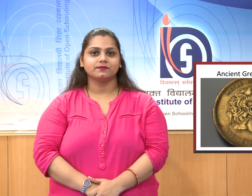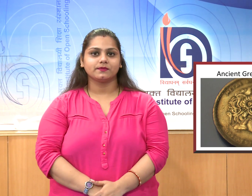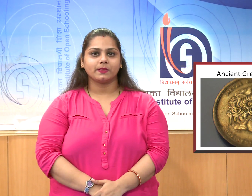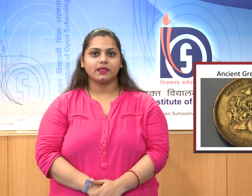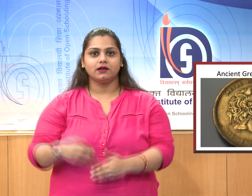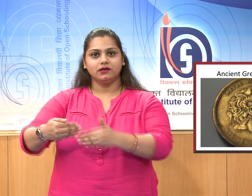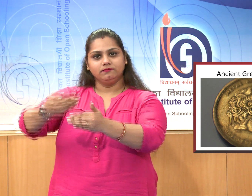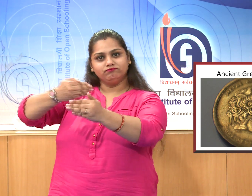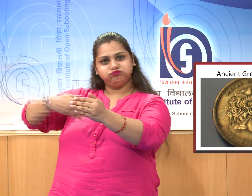backward condition.